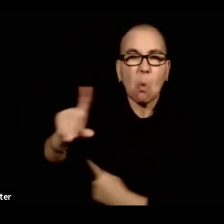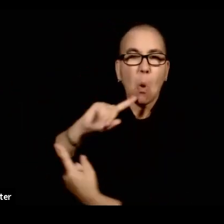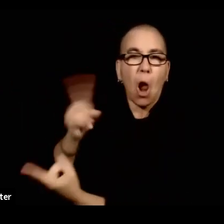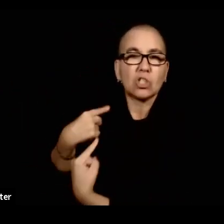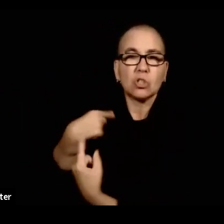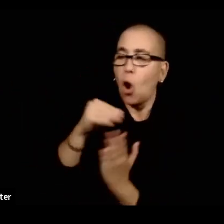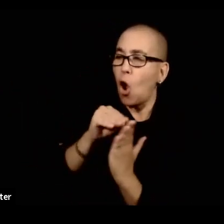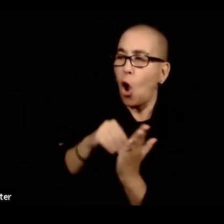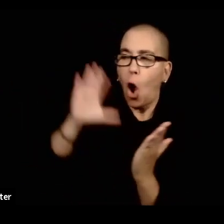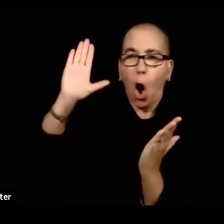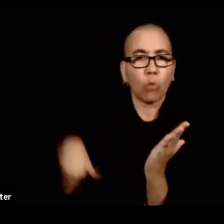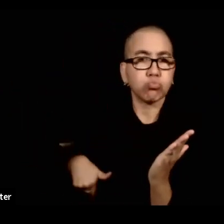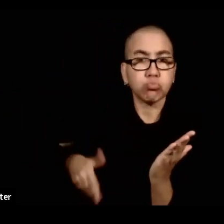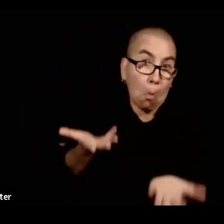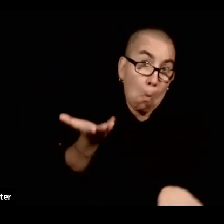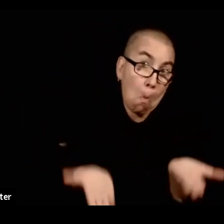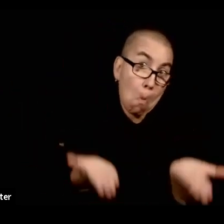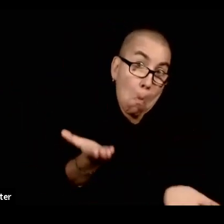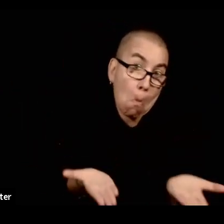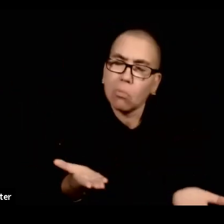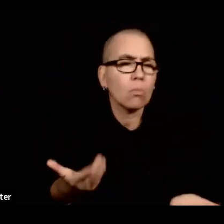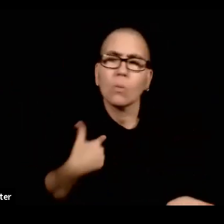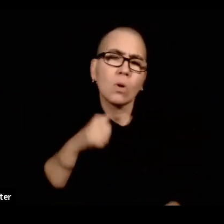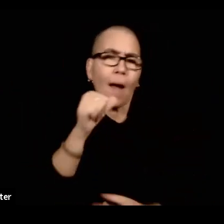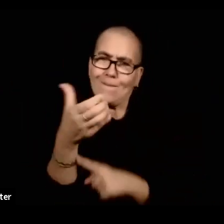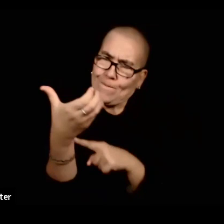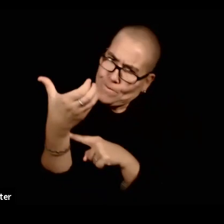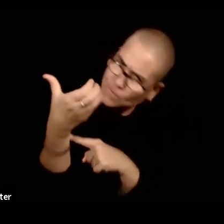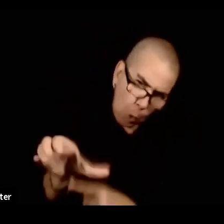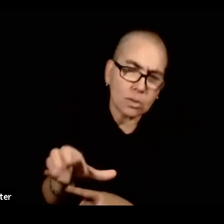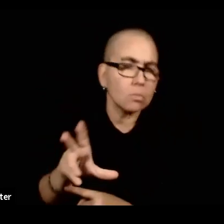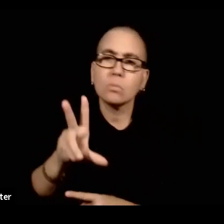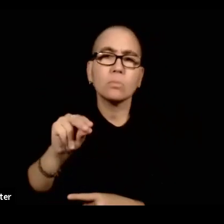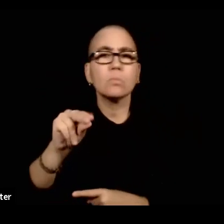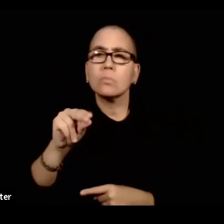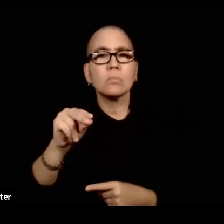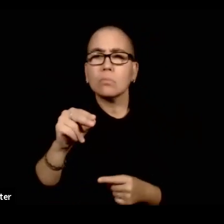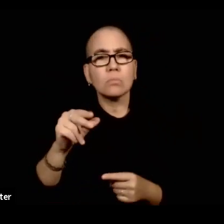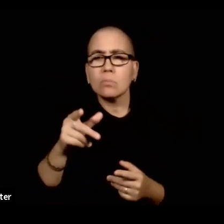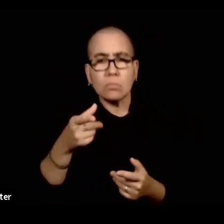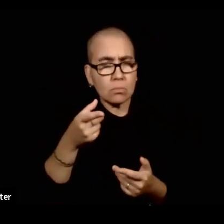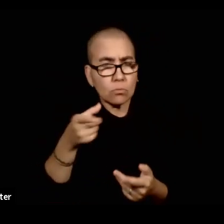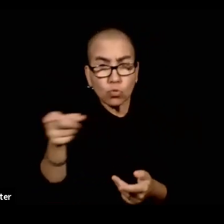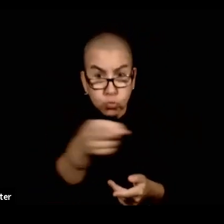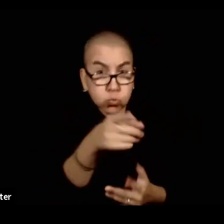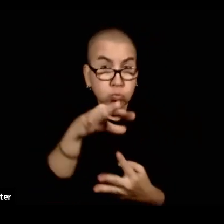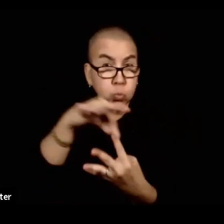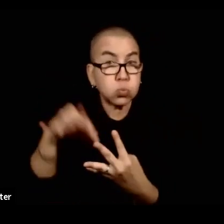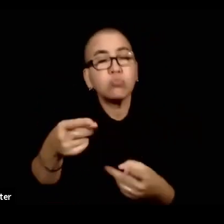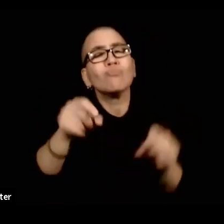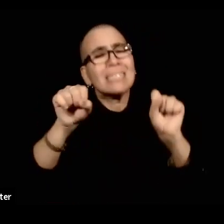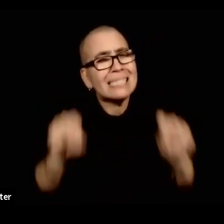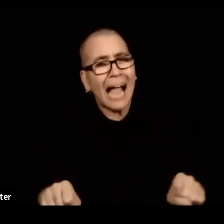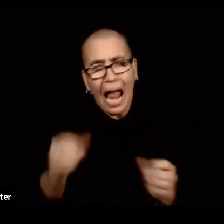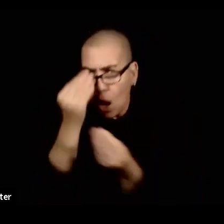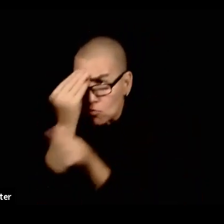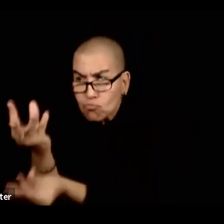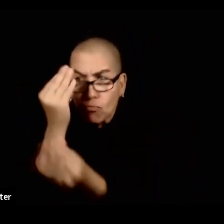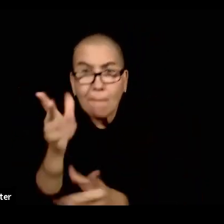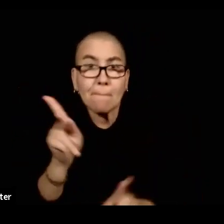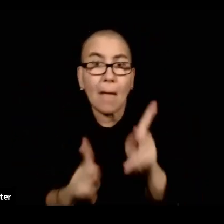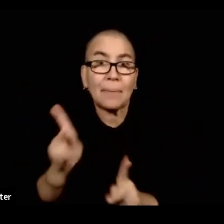them be more aware of their situation. Okay. Thank you, Chris. Yep. That's all the